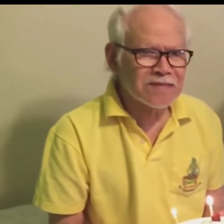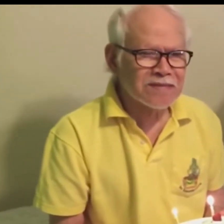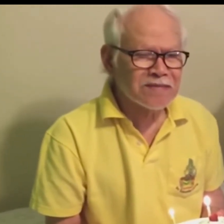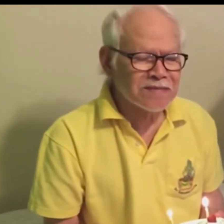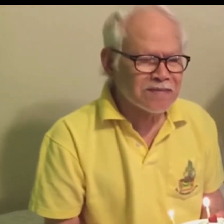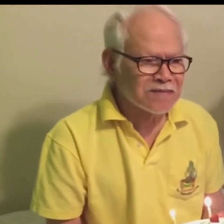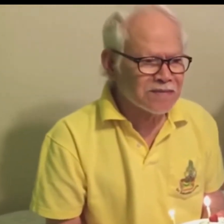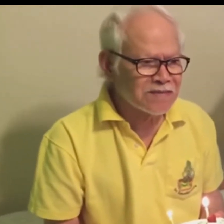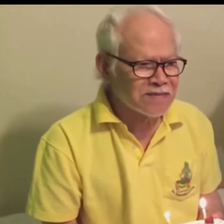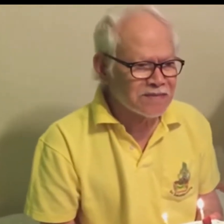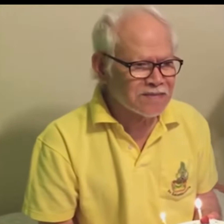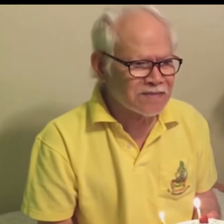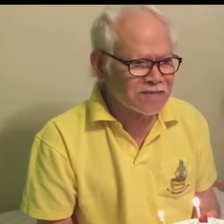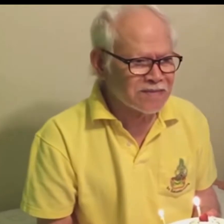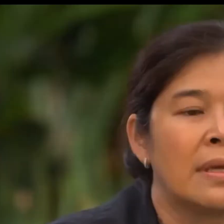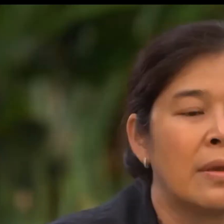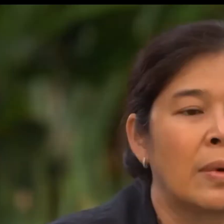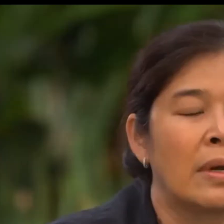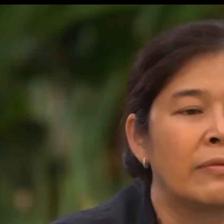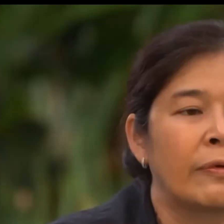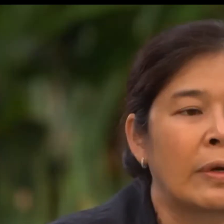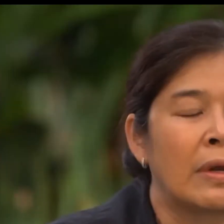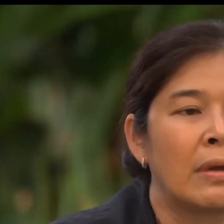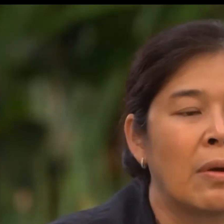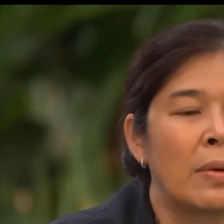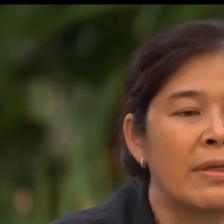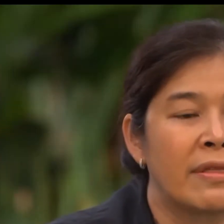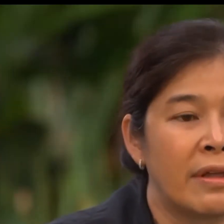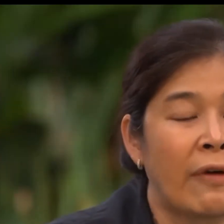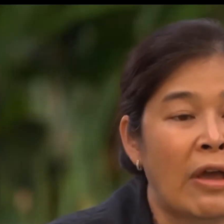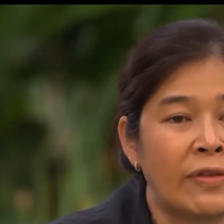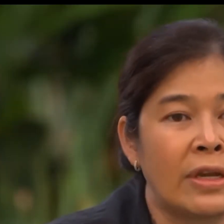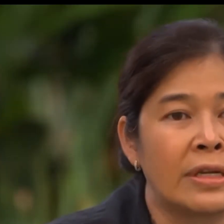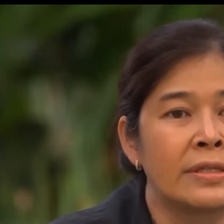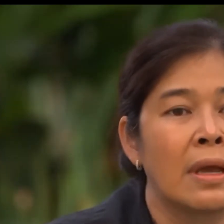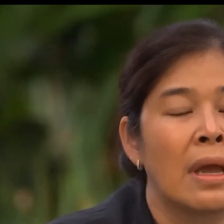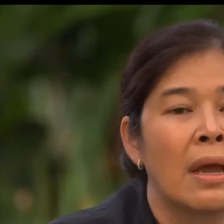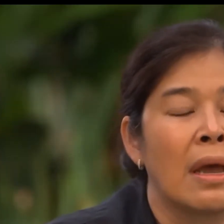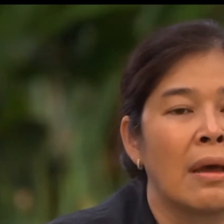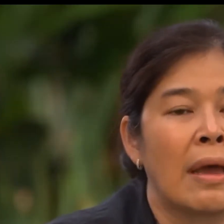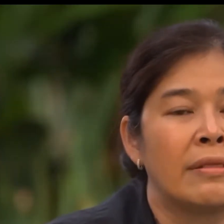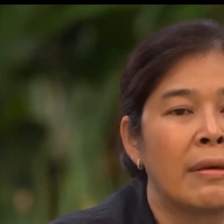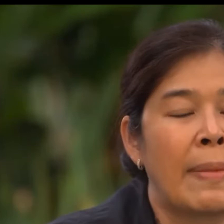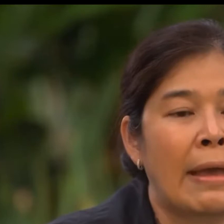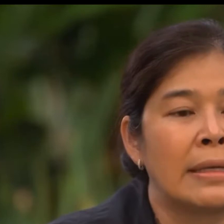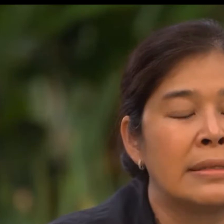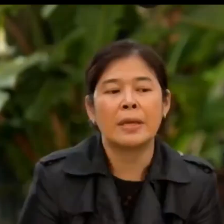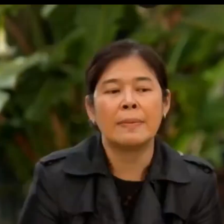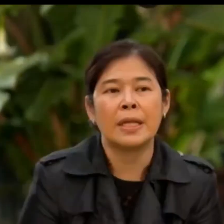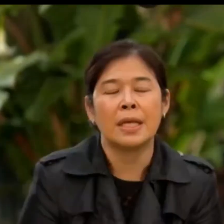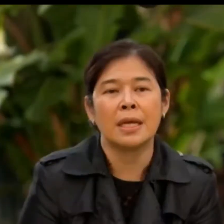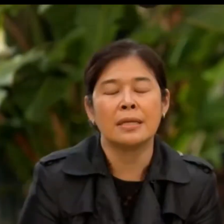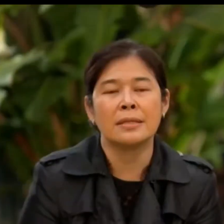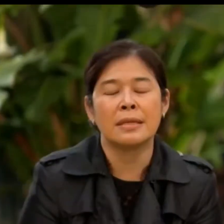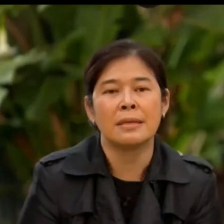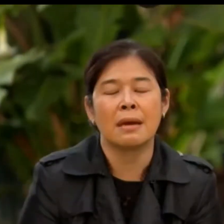he's a family man. He worked for over 35 years at the bank. He